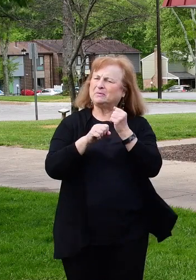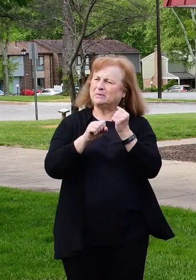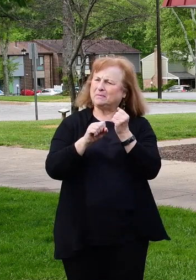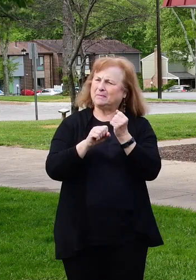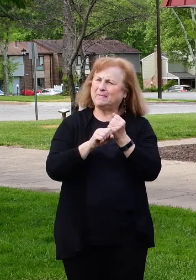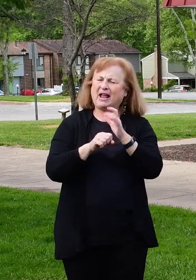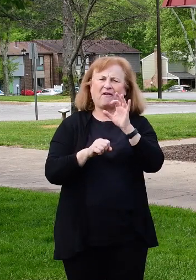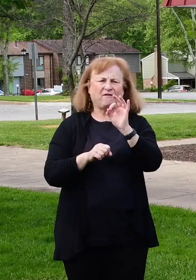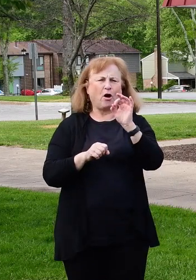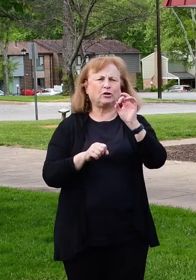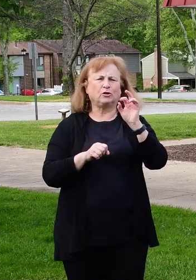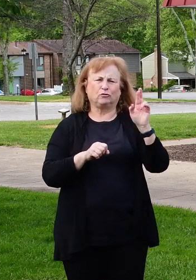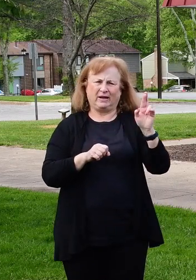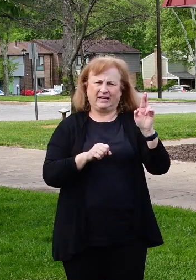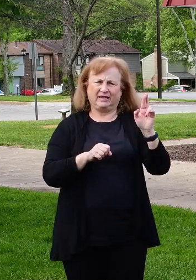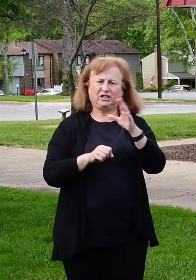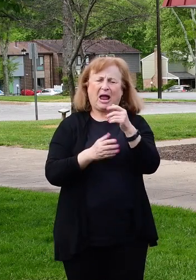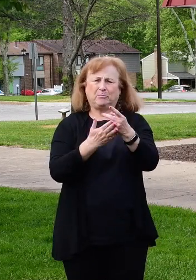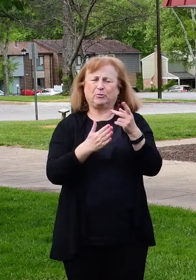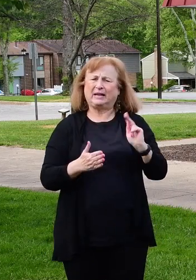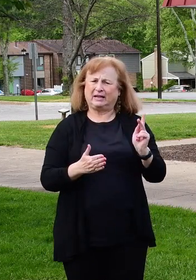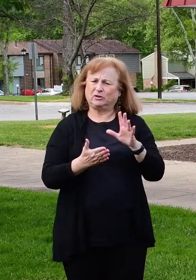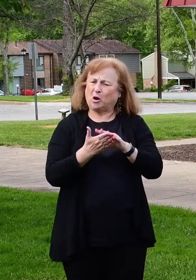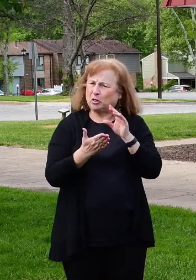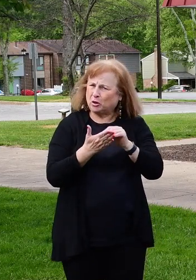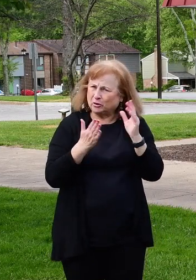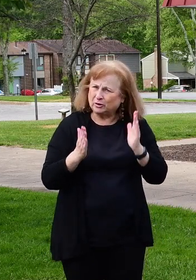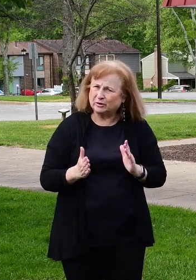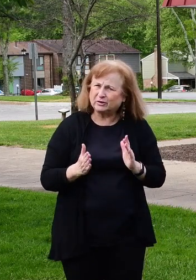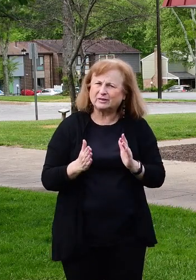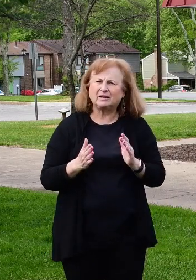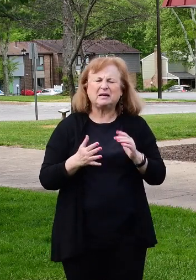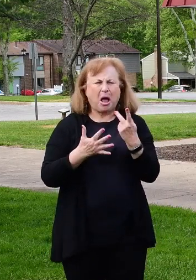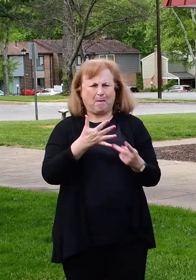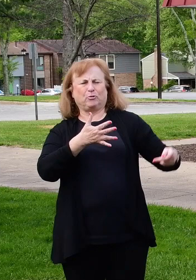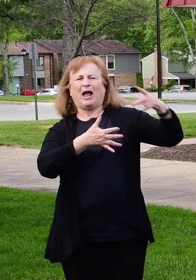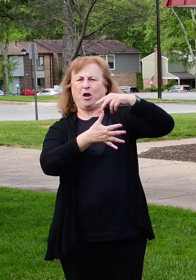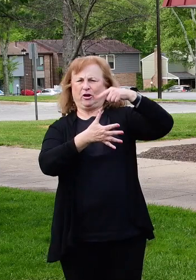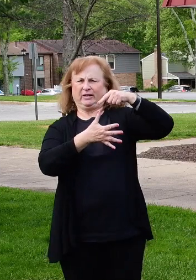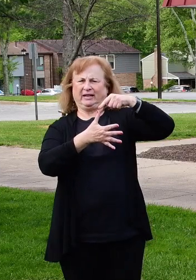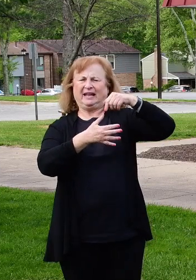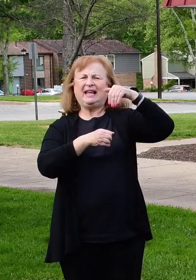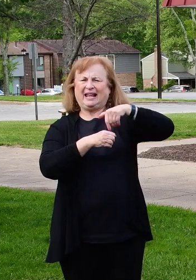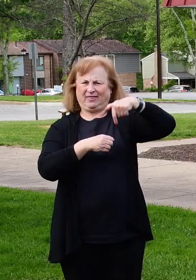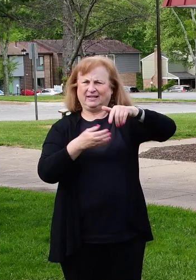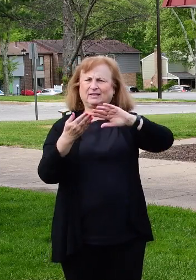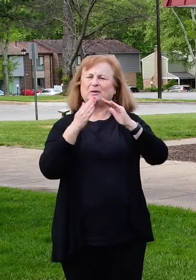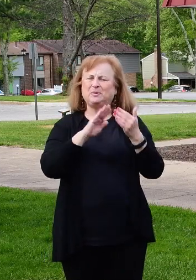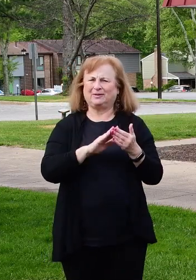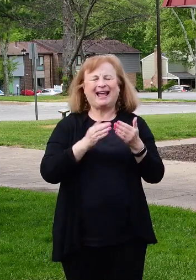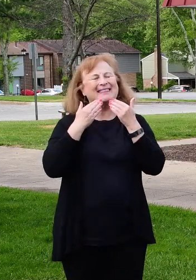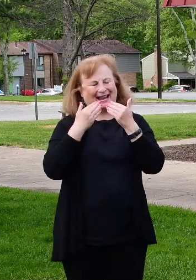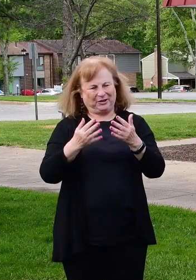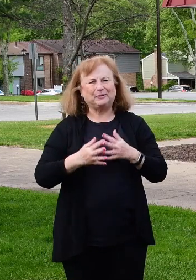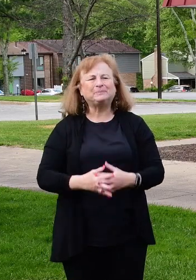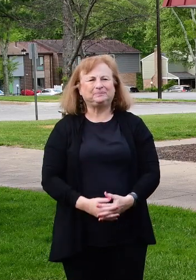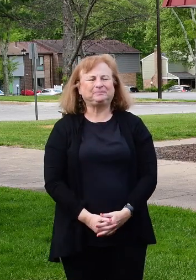making Faulkner Ridge and pre-kindergartner learners a priority in our community. Thank